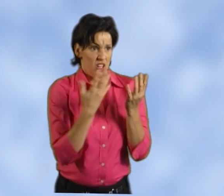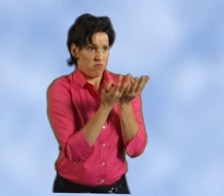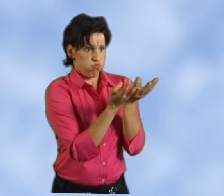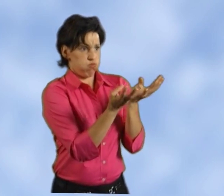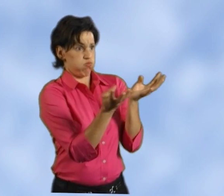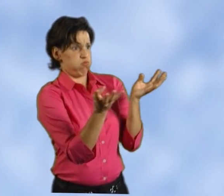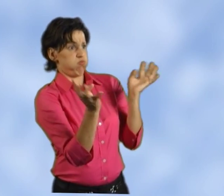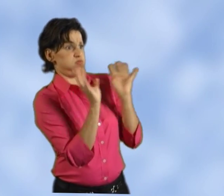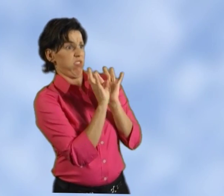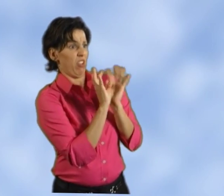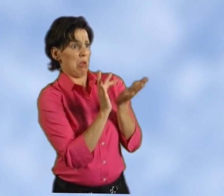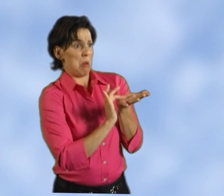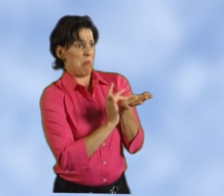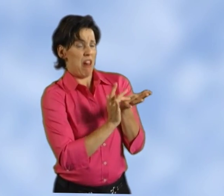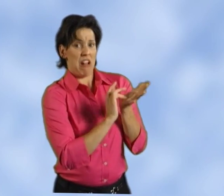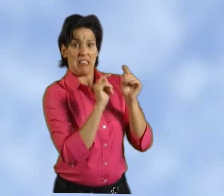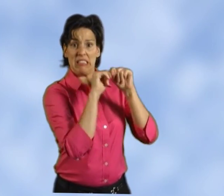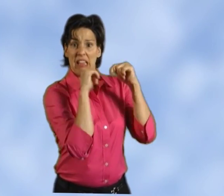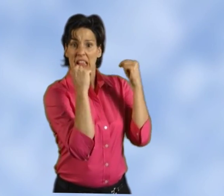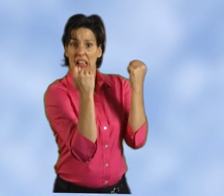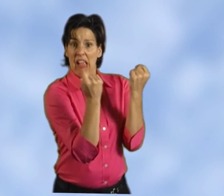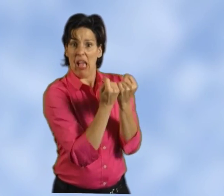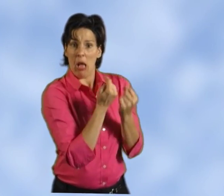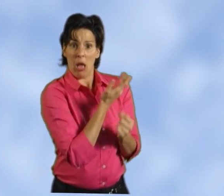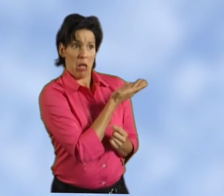To make sure you have a medical team